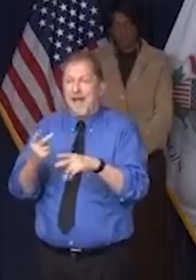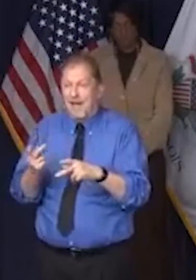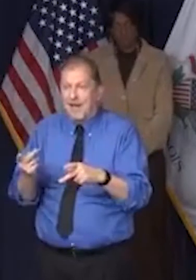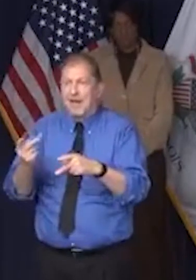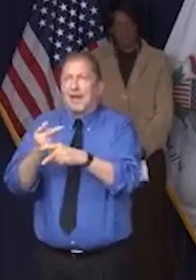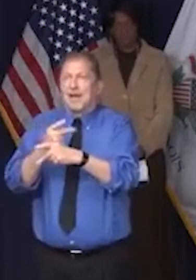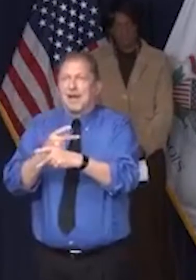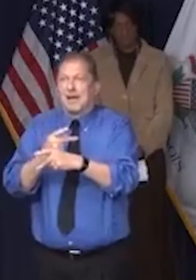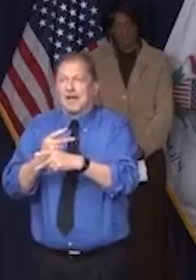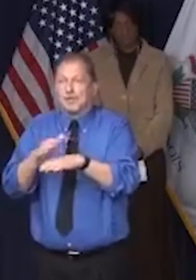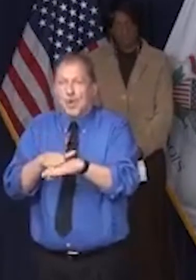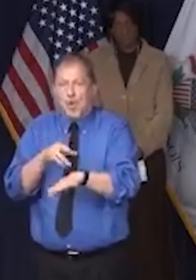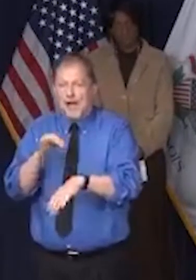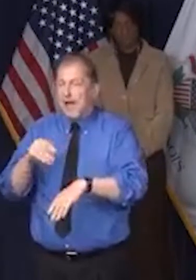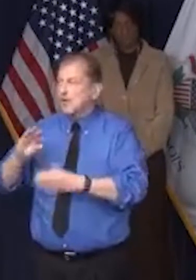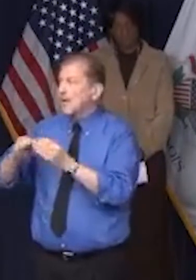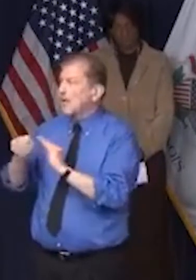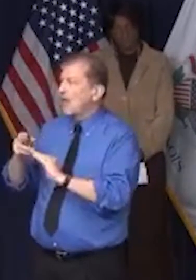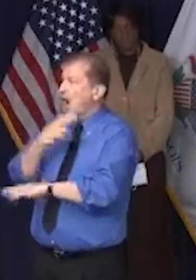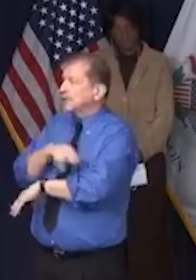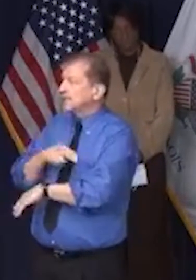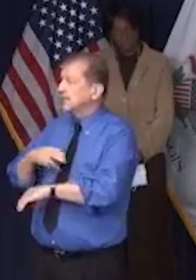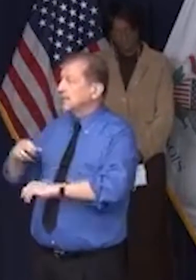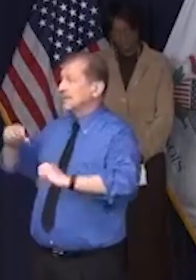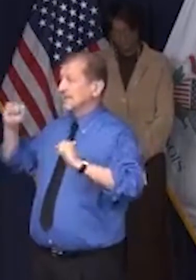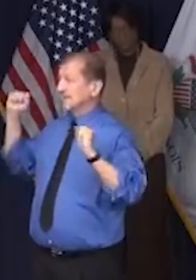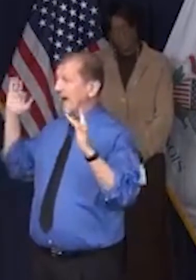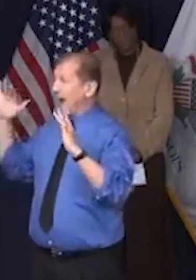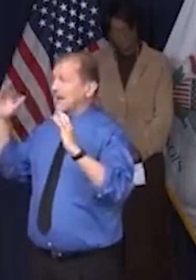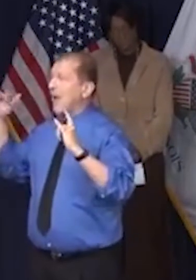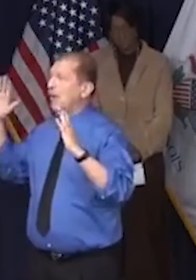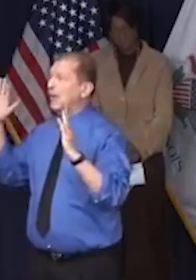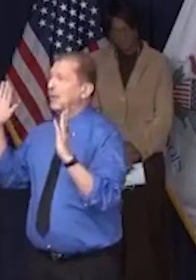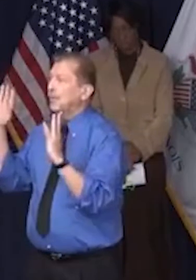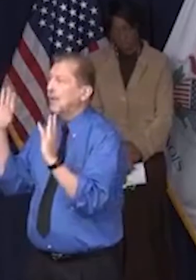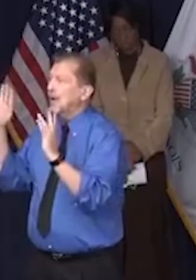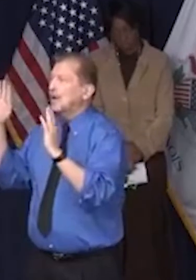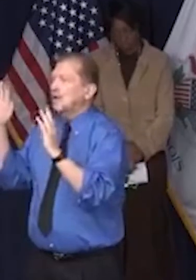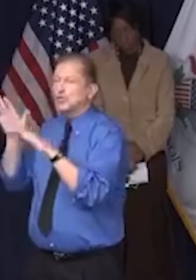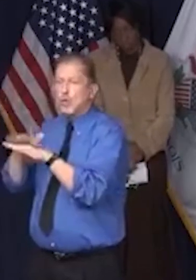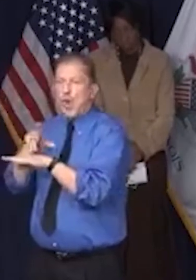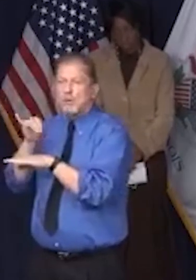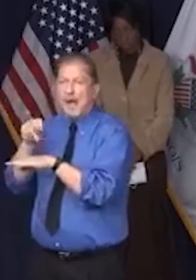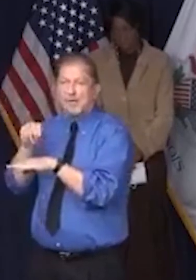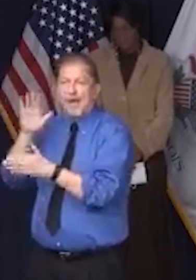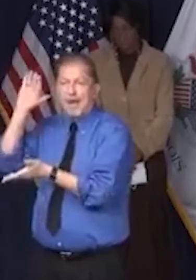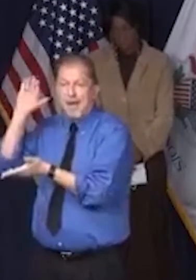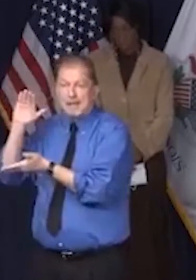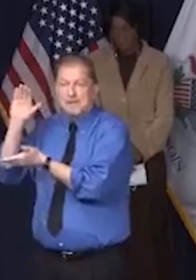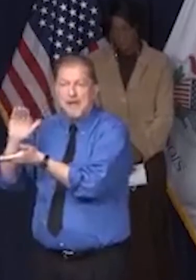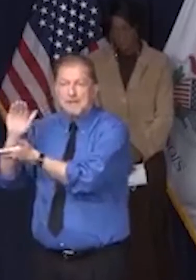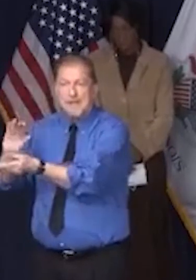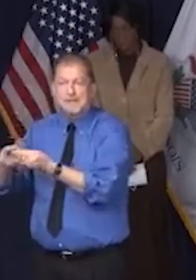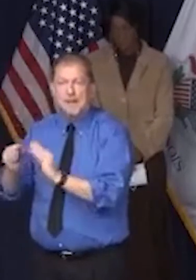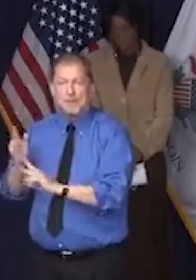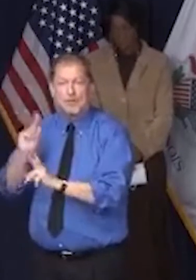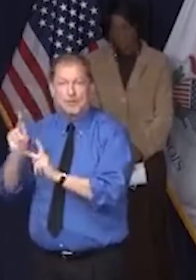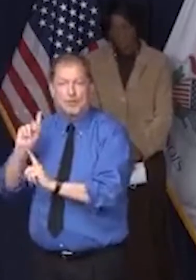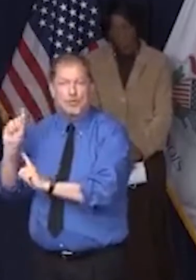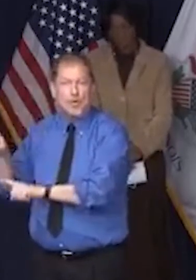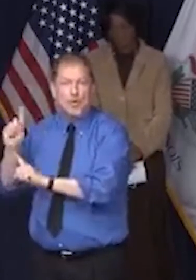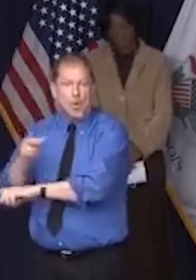people ending up in hospitals and in ICU beds and on ventilators. And remember that